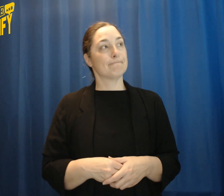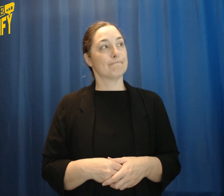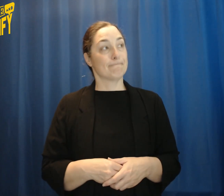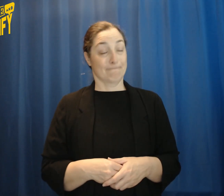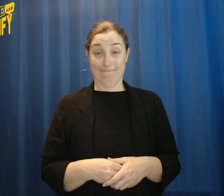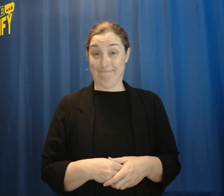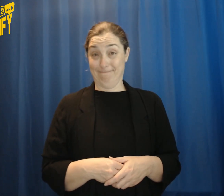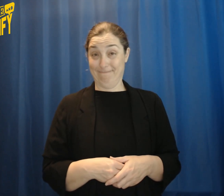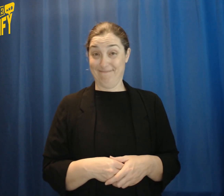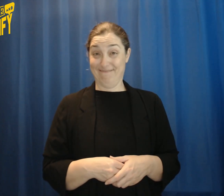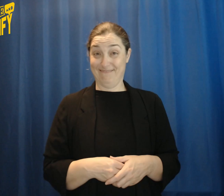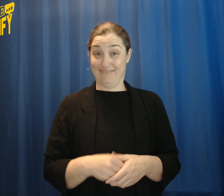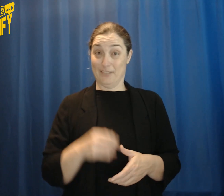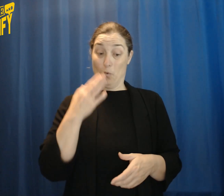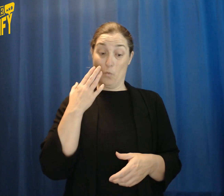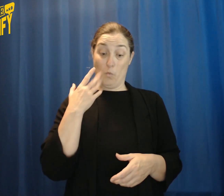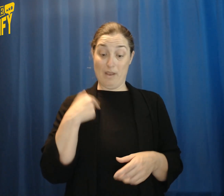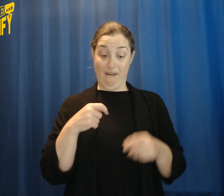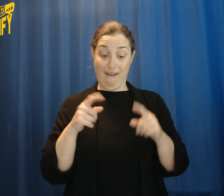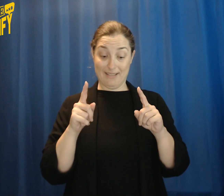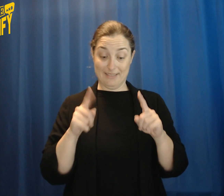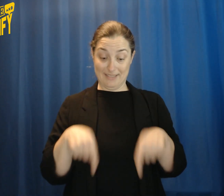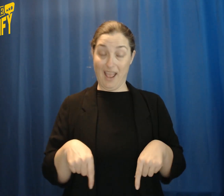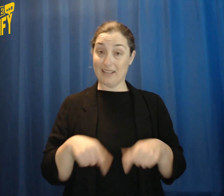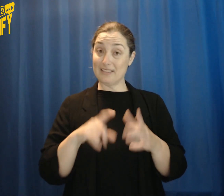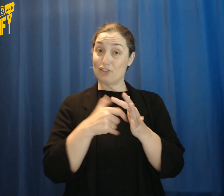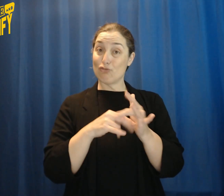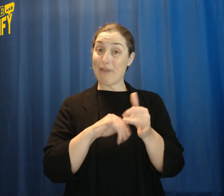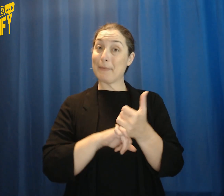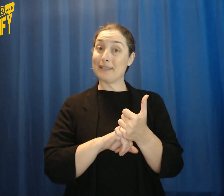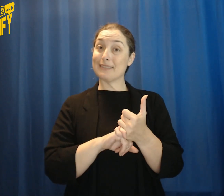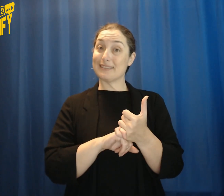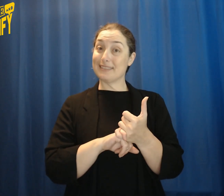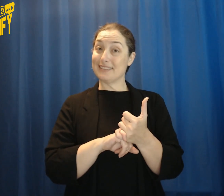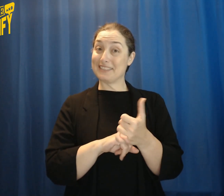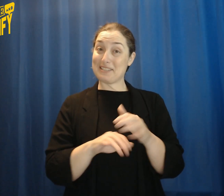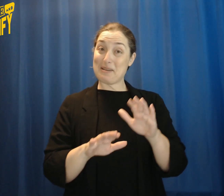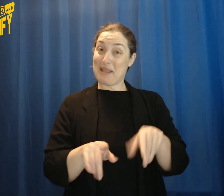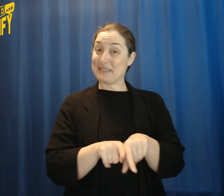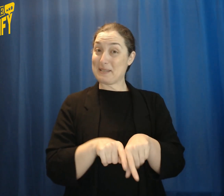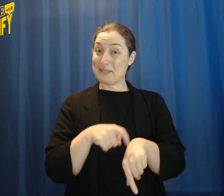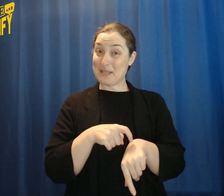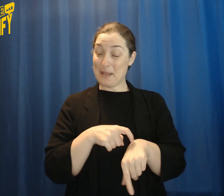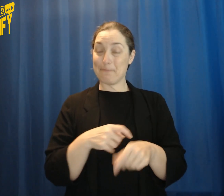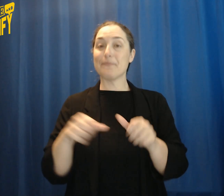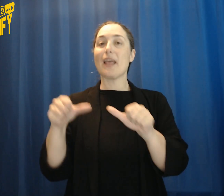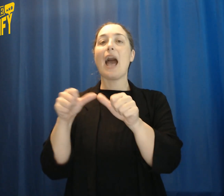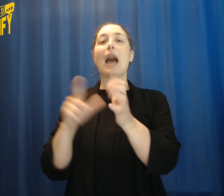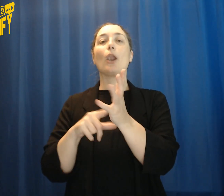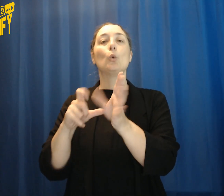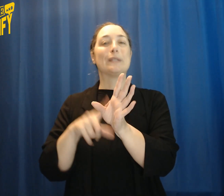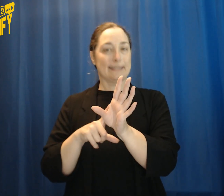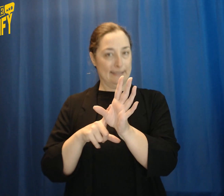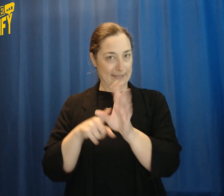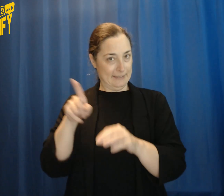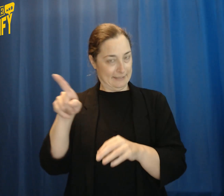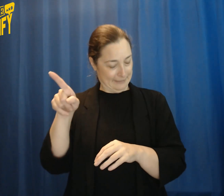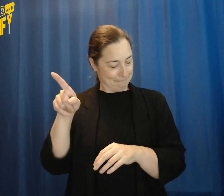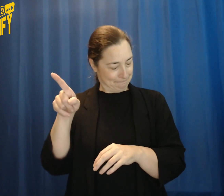with when I started doing ceramics. And Auntie Lucy, God bless her, not with us